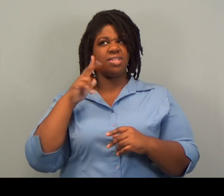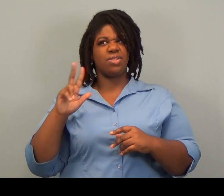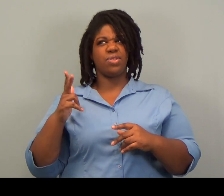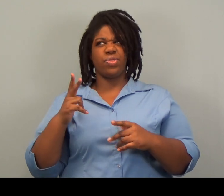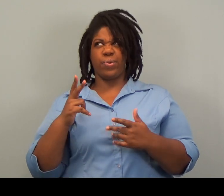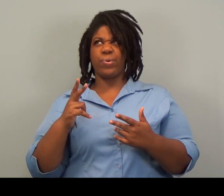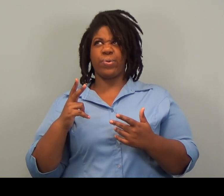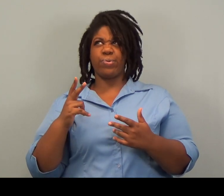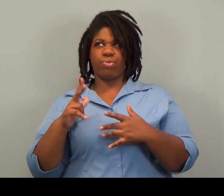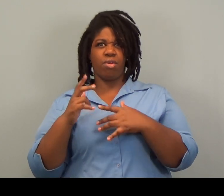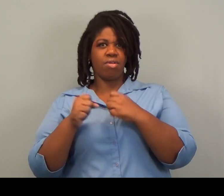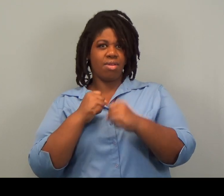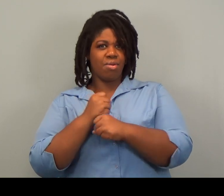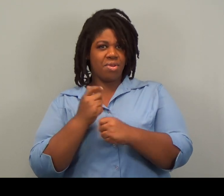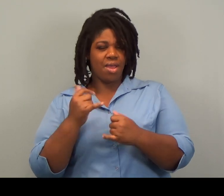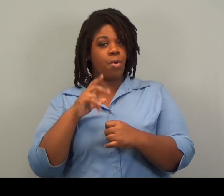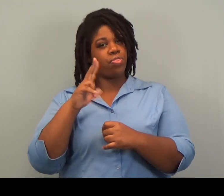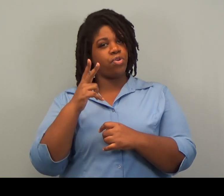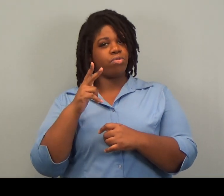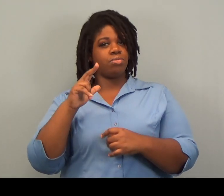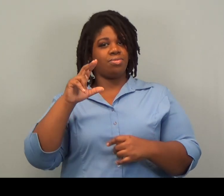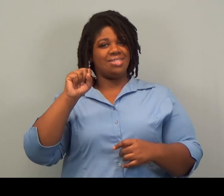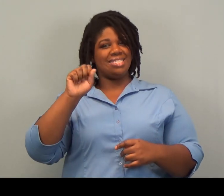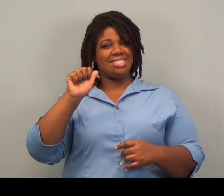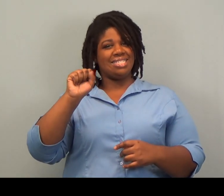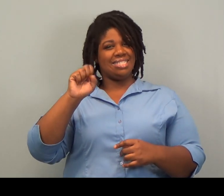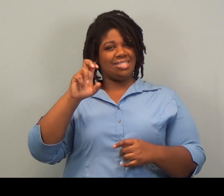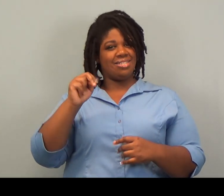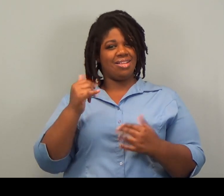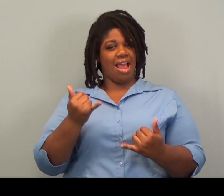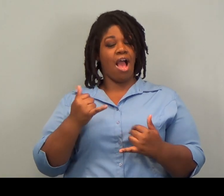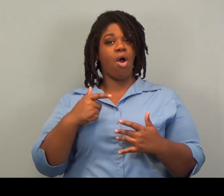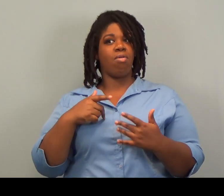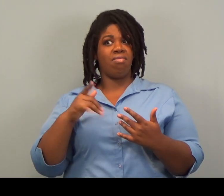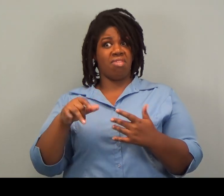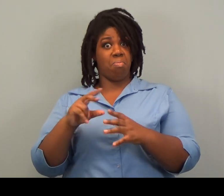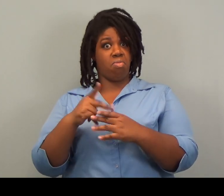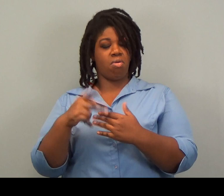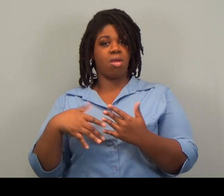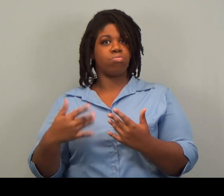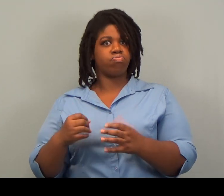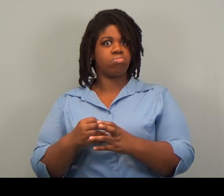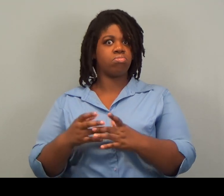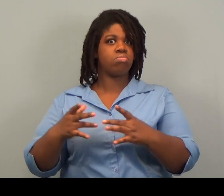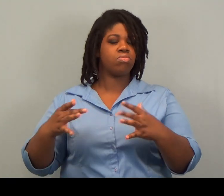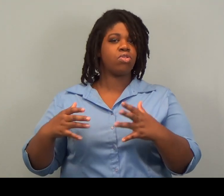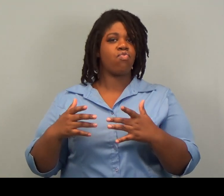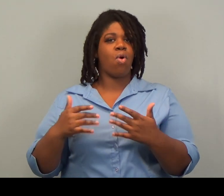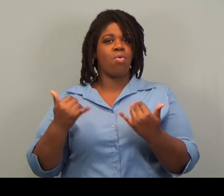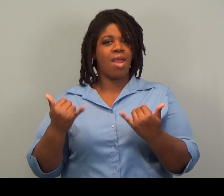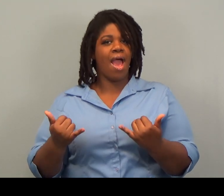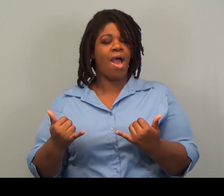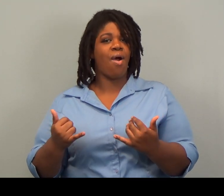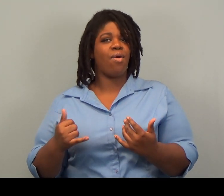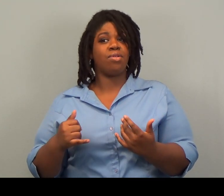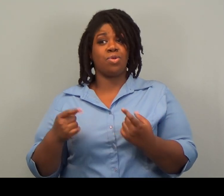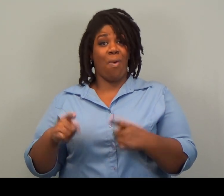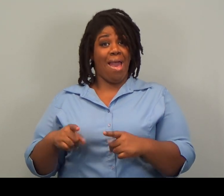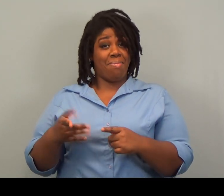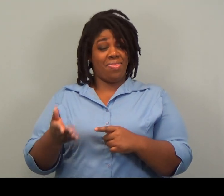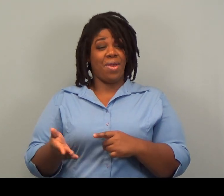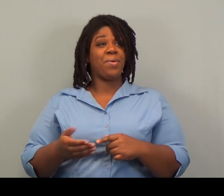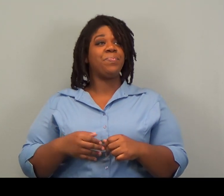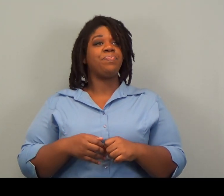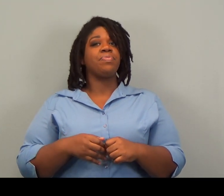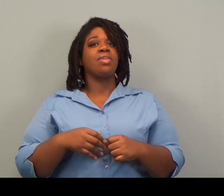That cohort has grown exponentially. And these folks, you know, they get a refurbished bike, and really